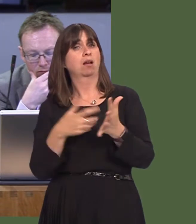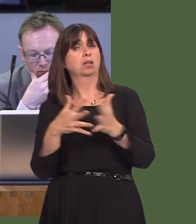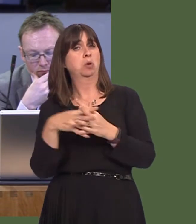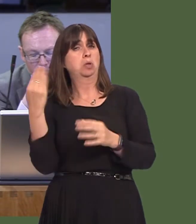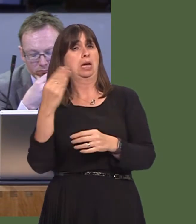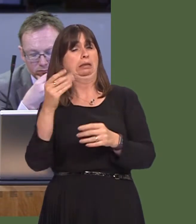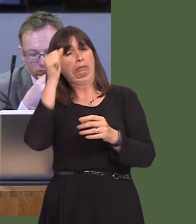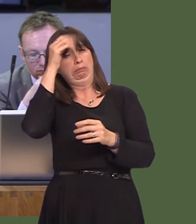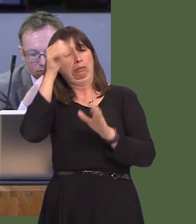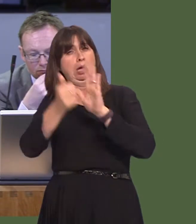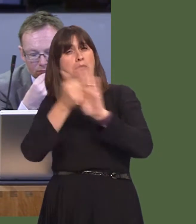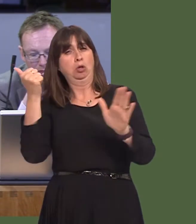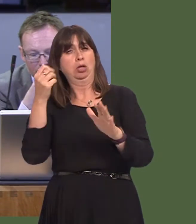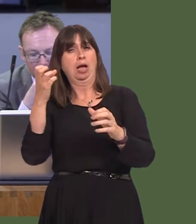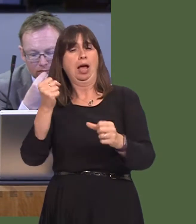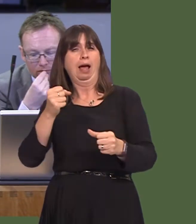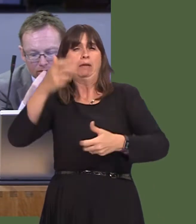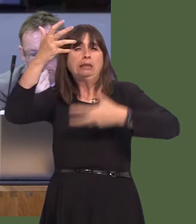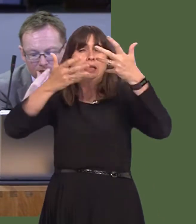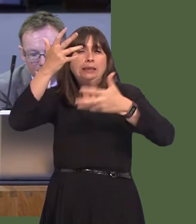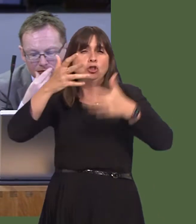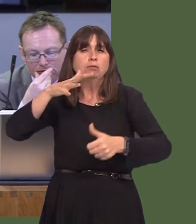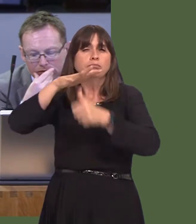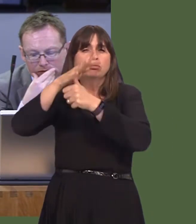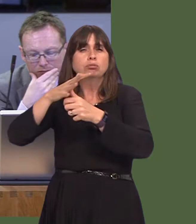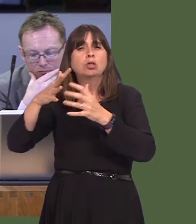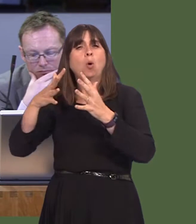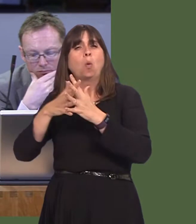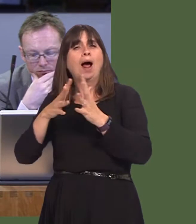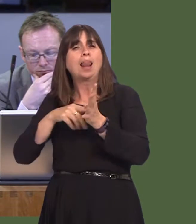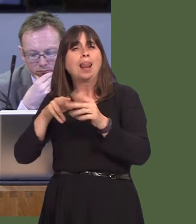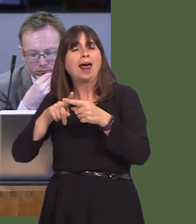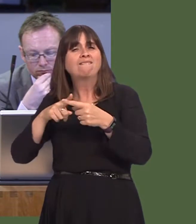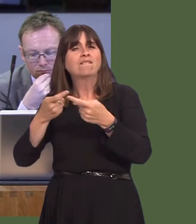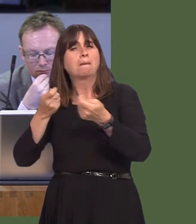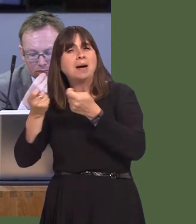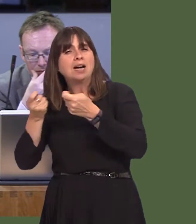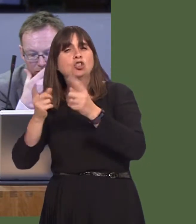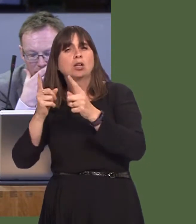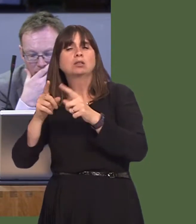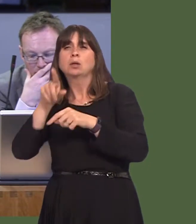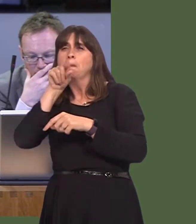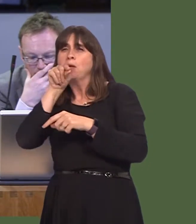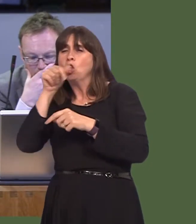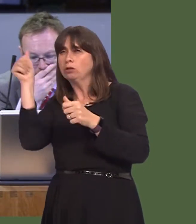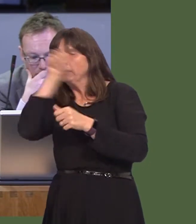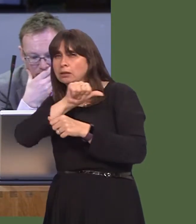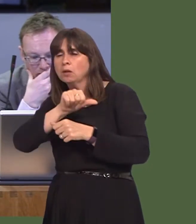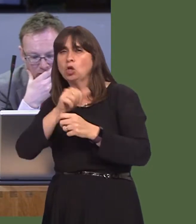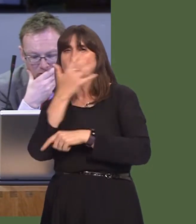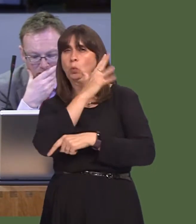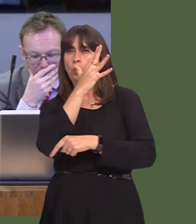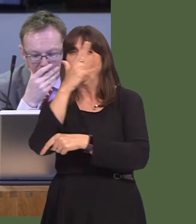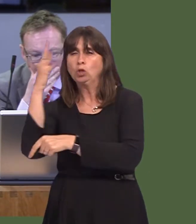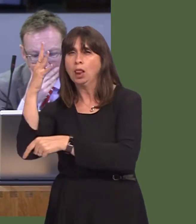NRW, starting from the economist, senior statistician, wildlife management and their ornithologist, woodland and